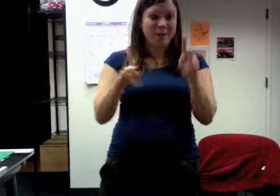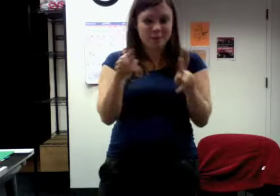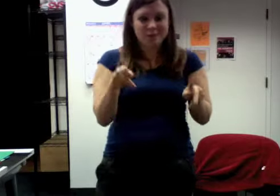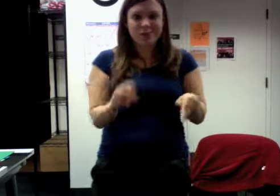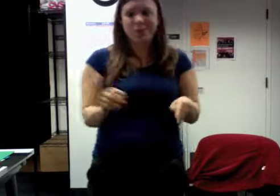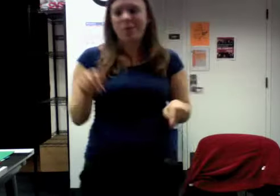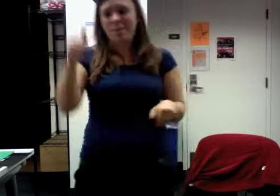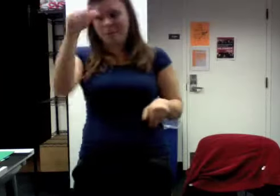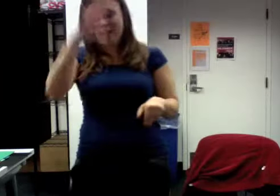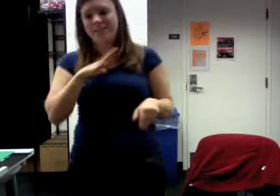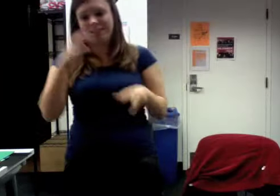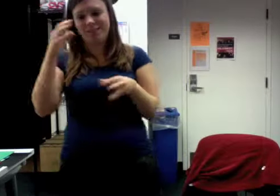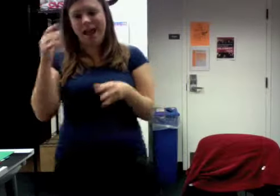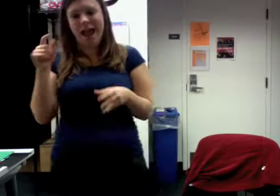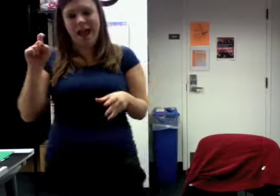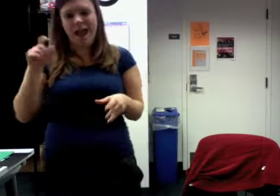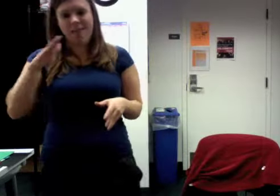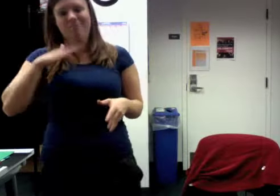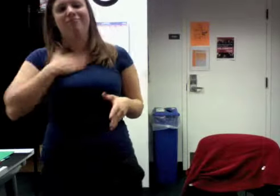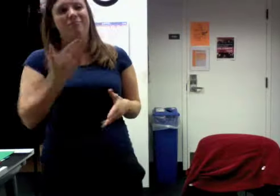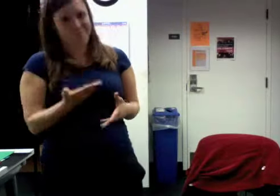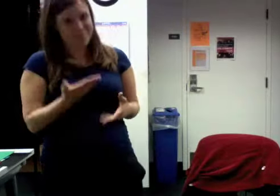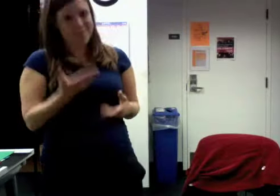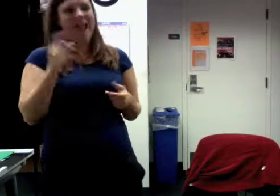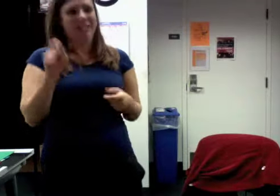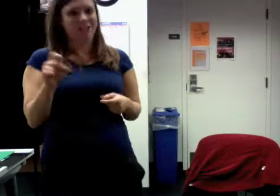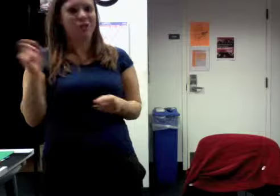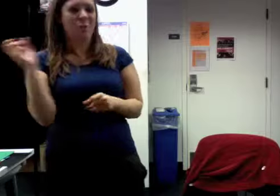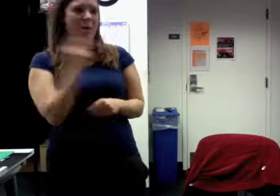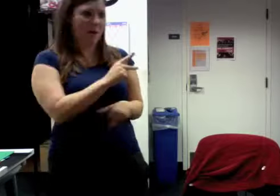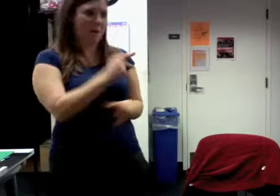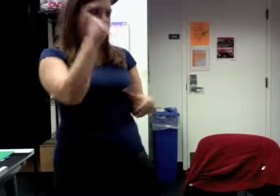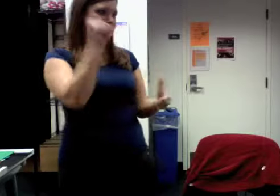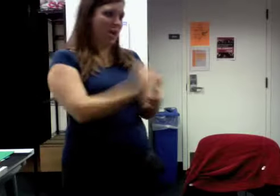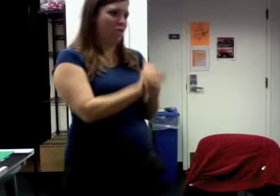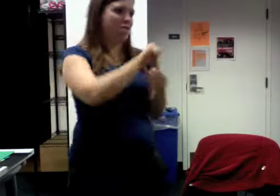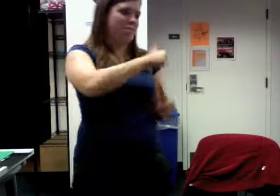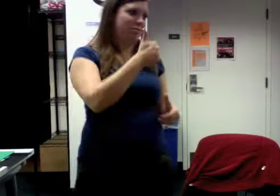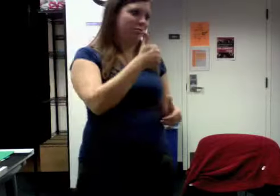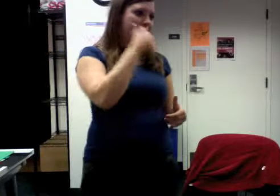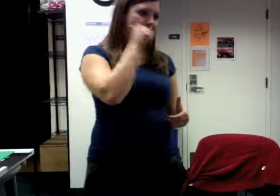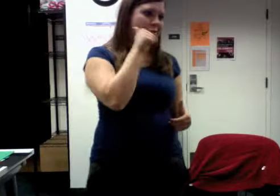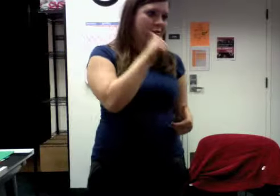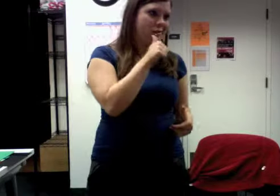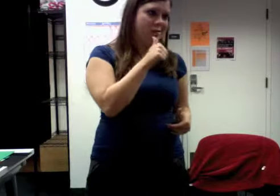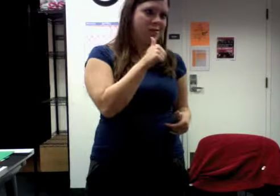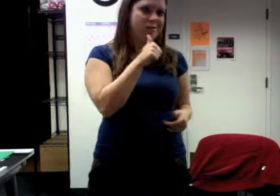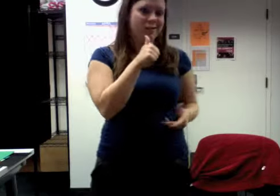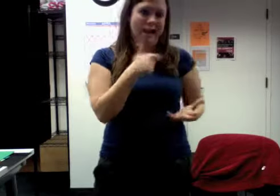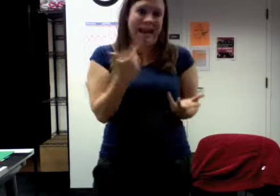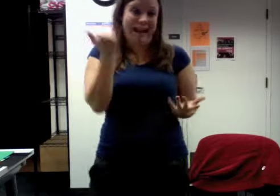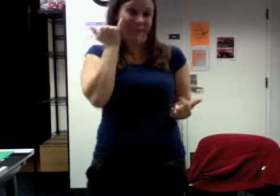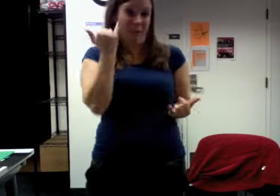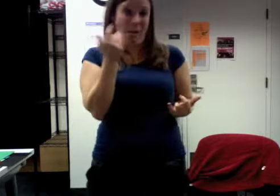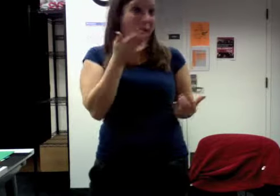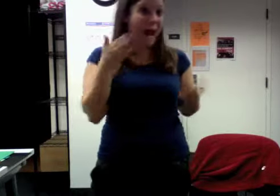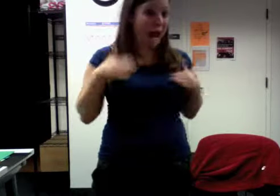Numbskull story. And I think there's a lot of television shows. I just watched Home Improvement yesterday, and it struck me that Home Improvement